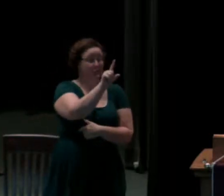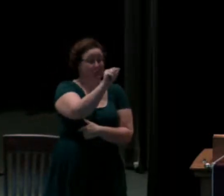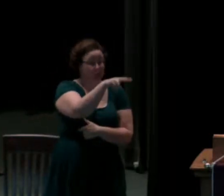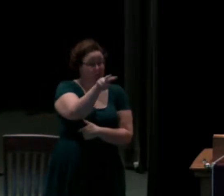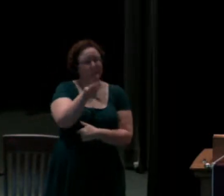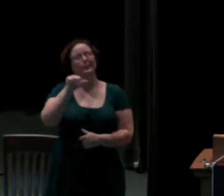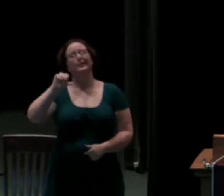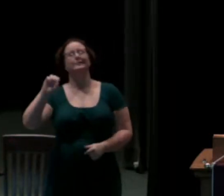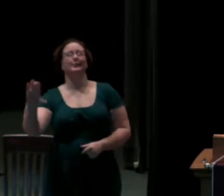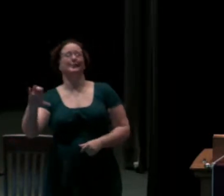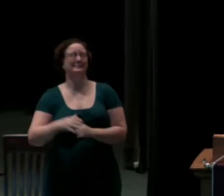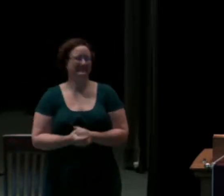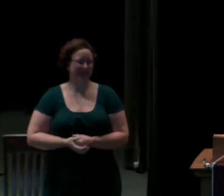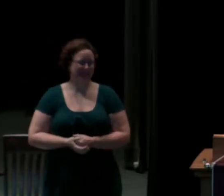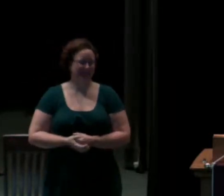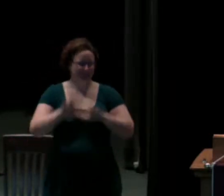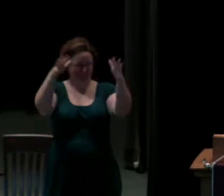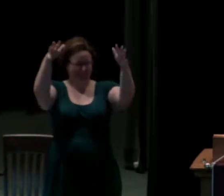Scott College.